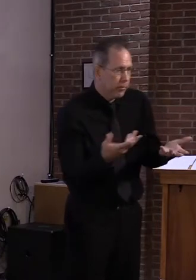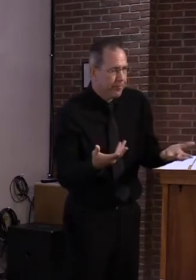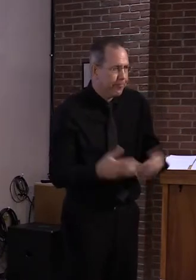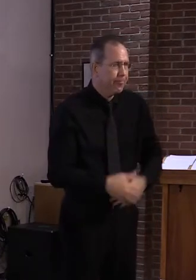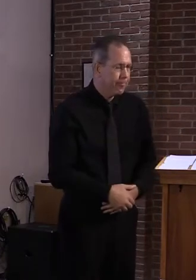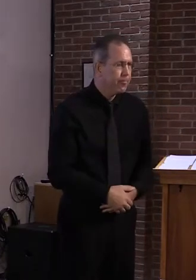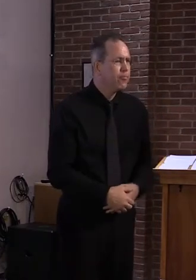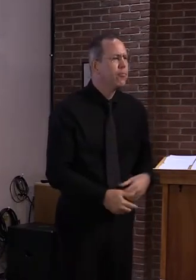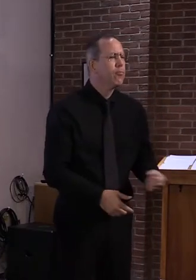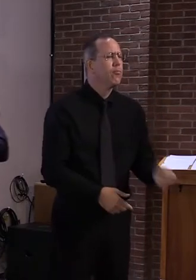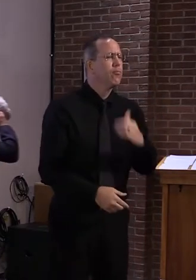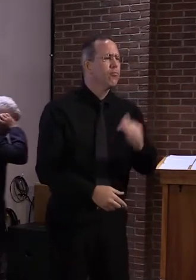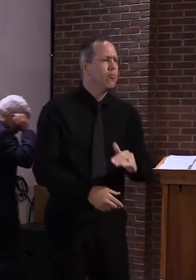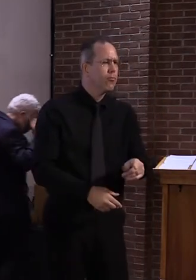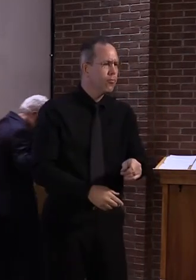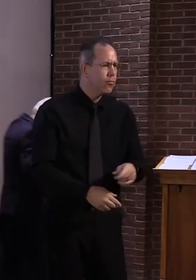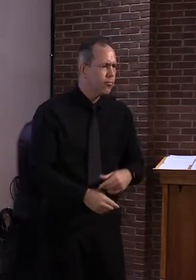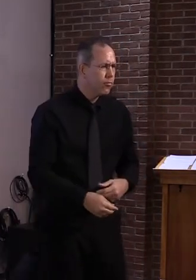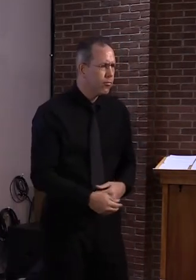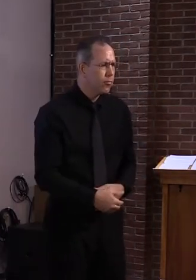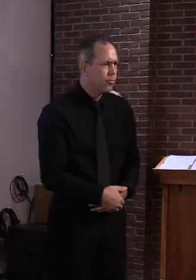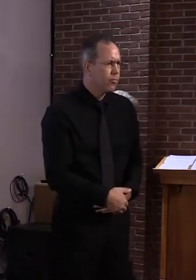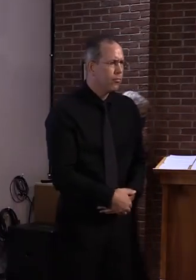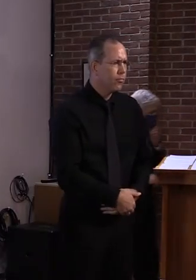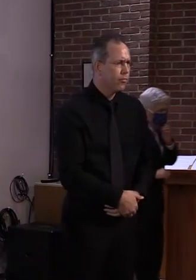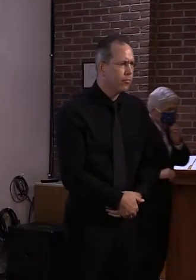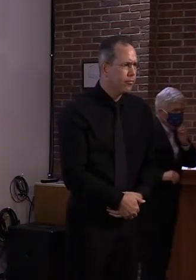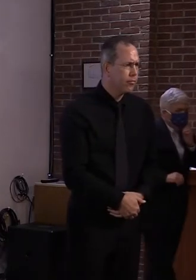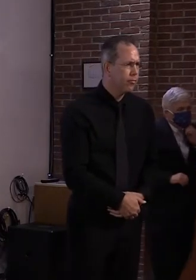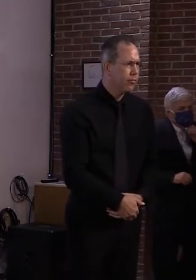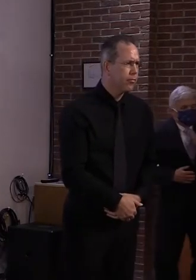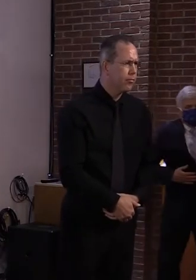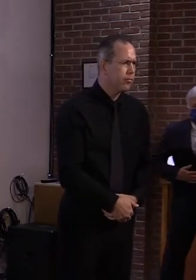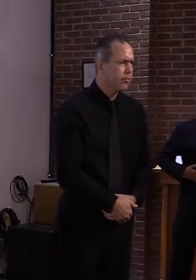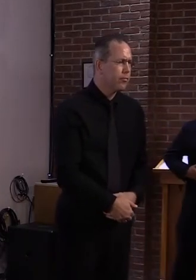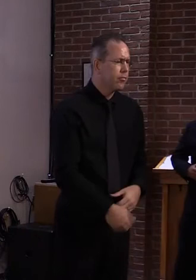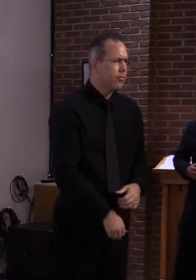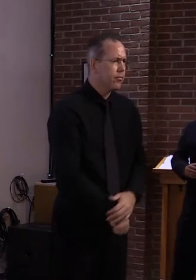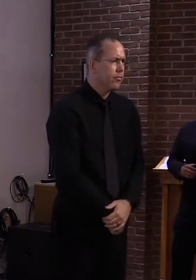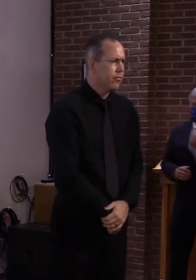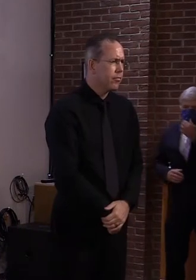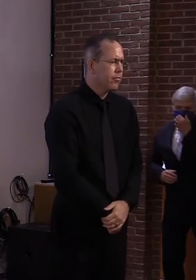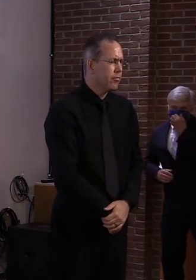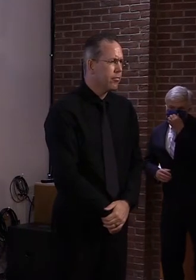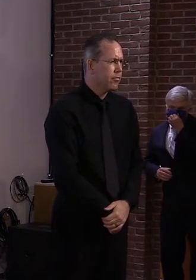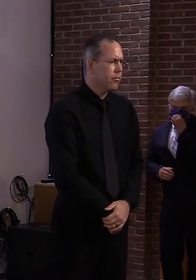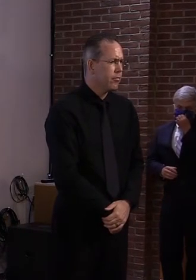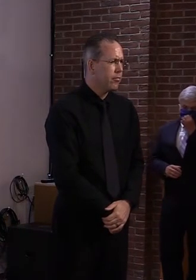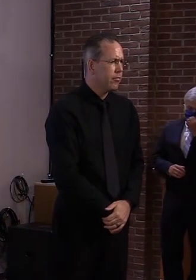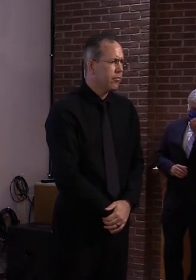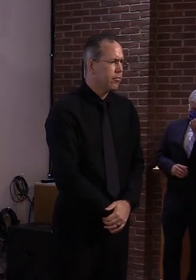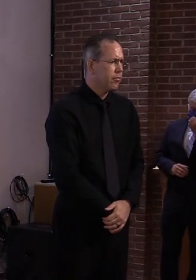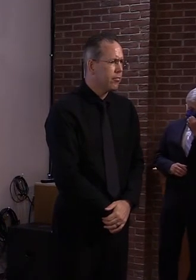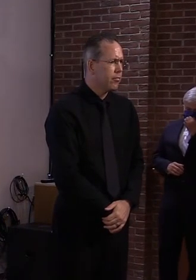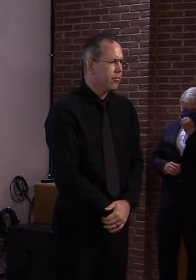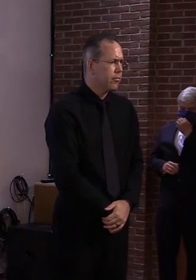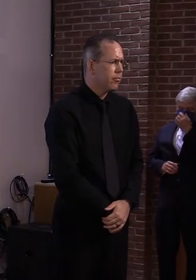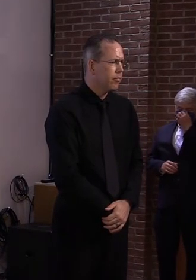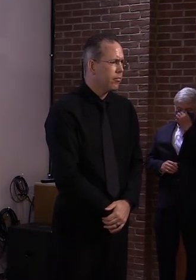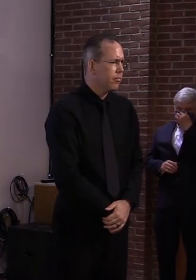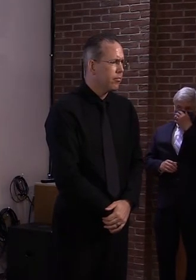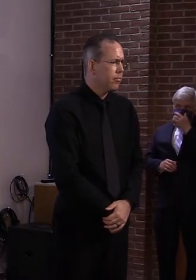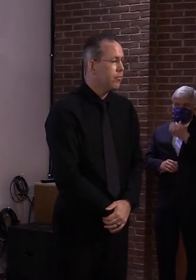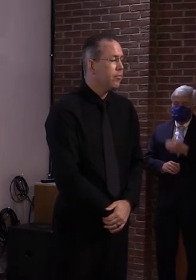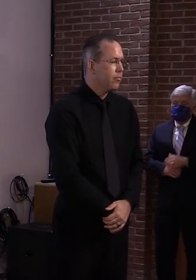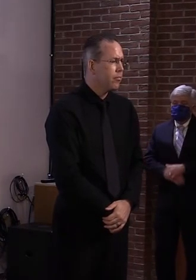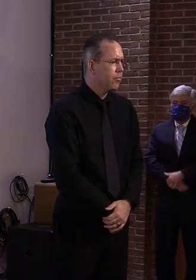AOT policy on not removing most roadside messaging out of concern for racial sensitivity, will the highway